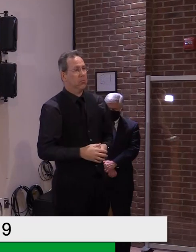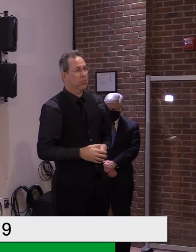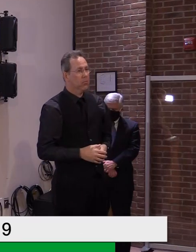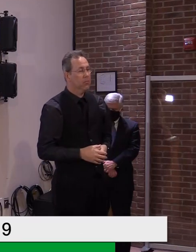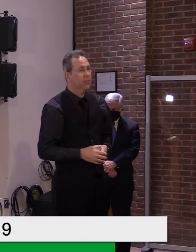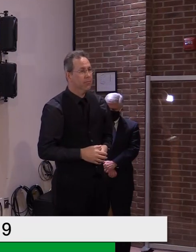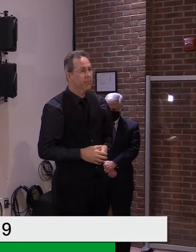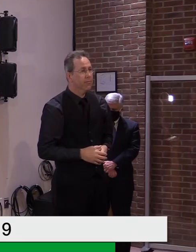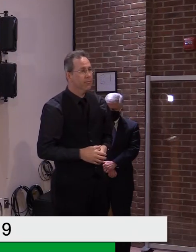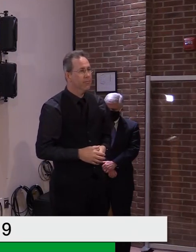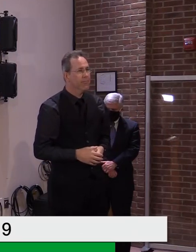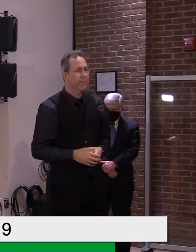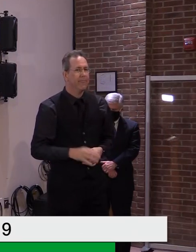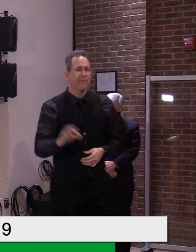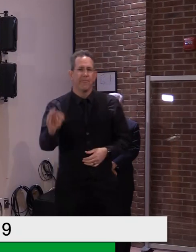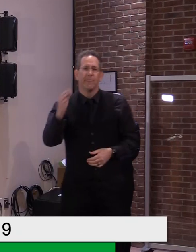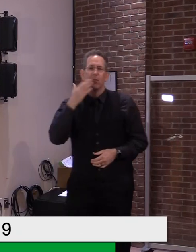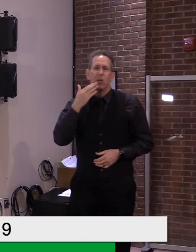Thank you. That's it for me.